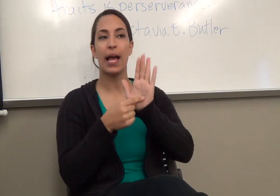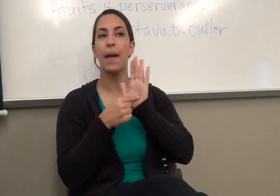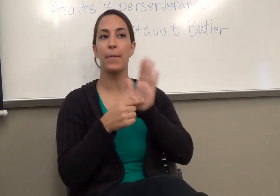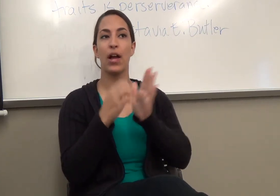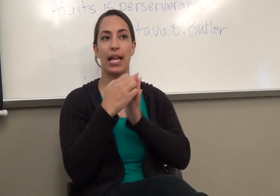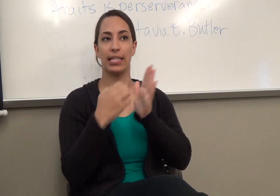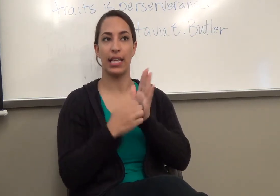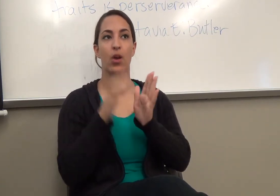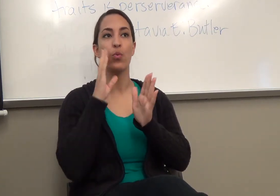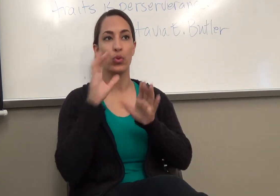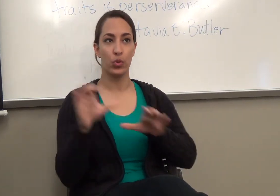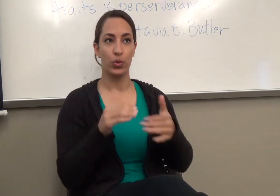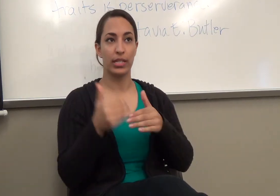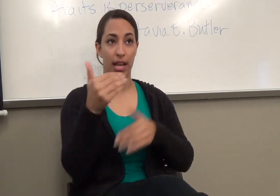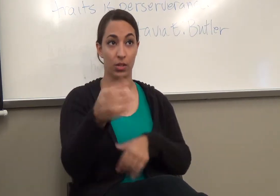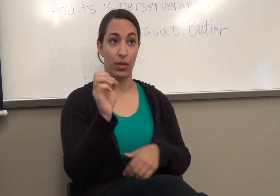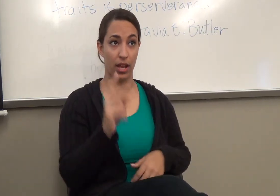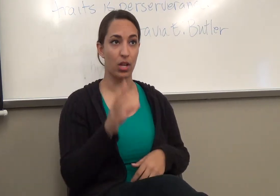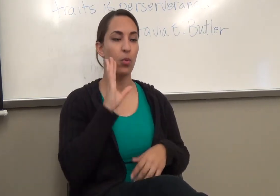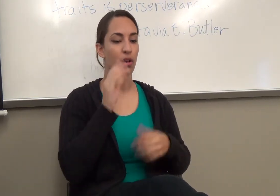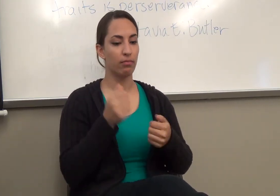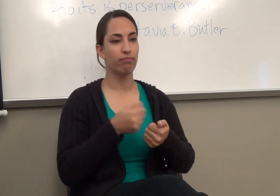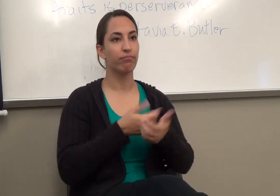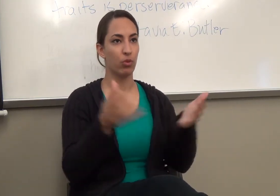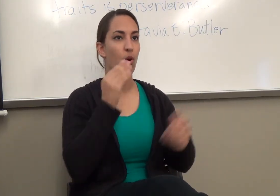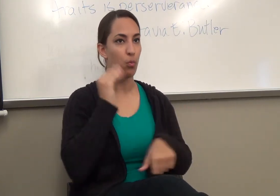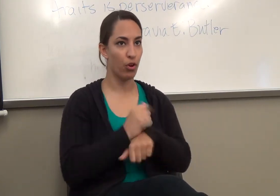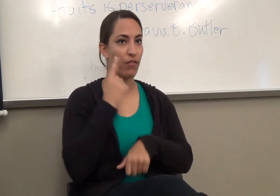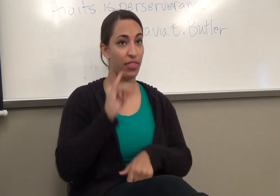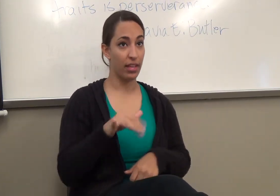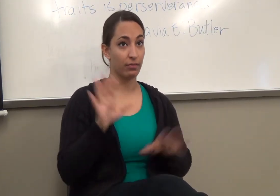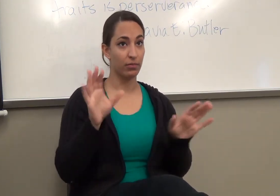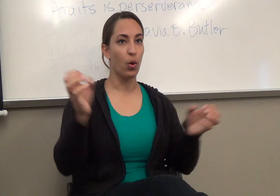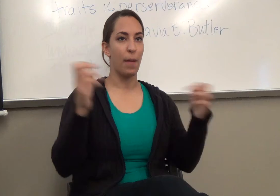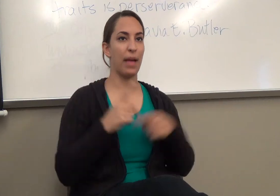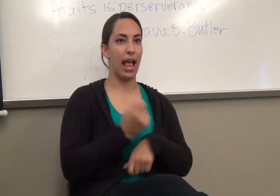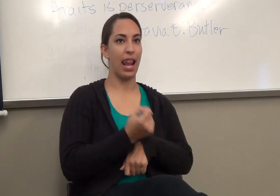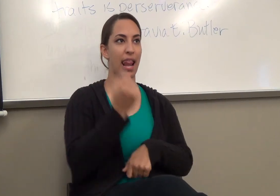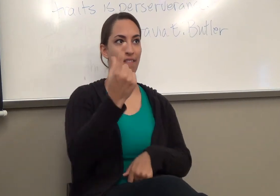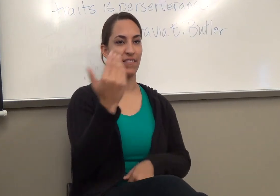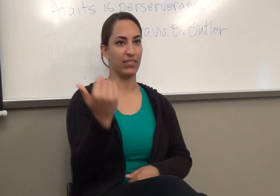going to do next. Okay, I'm going to hand out the homework for that. So come back at 11:15.